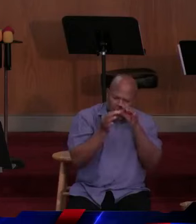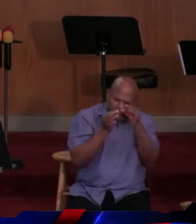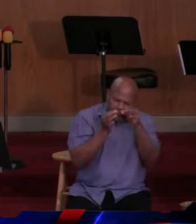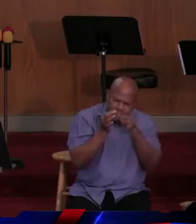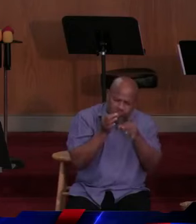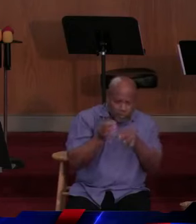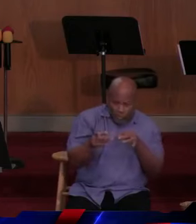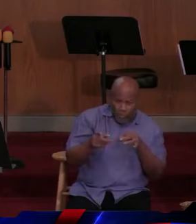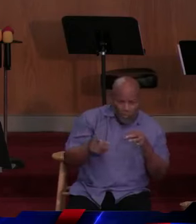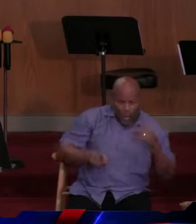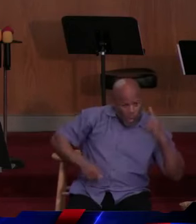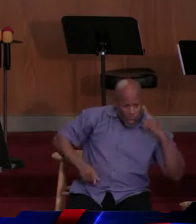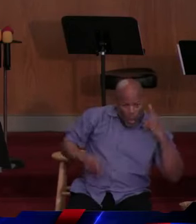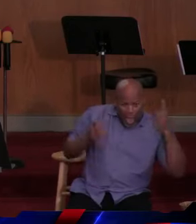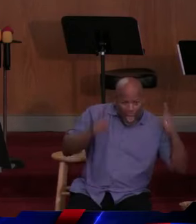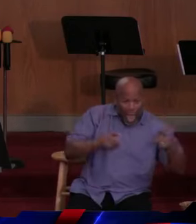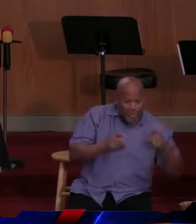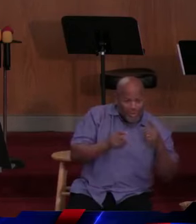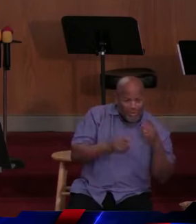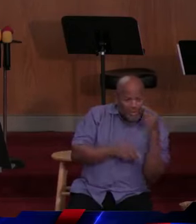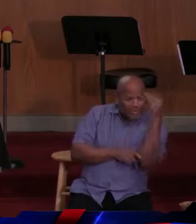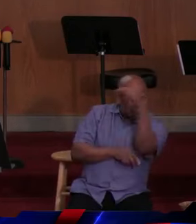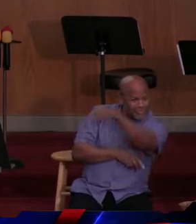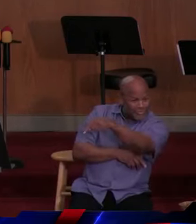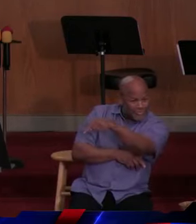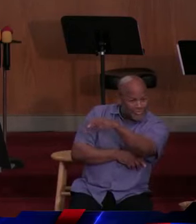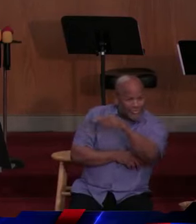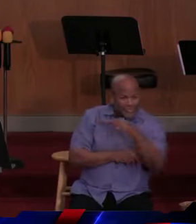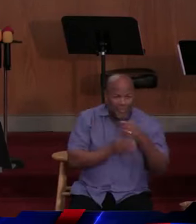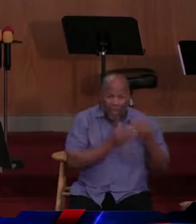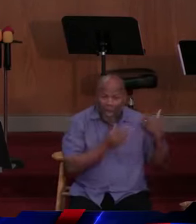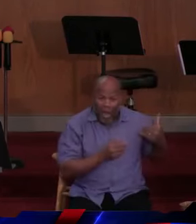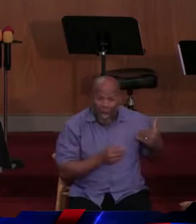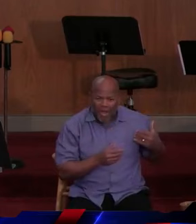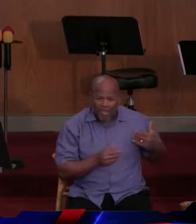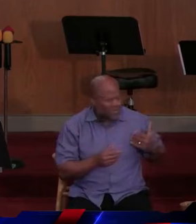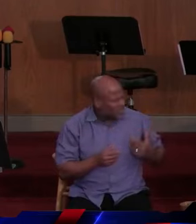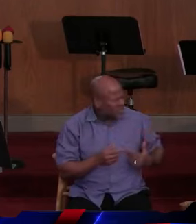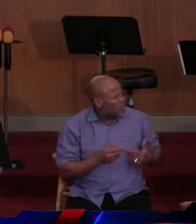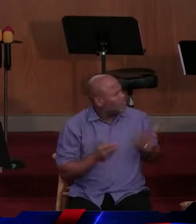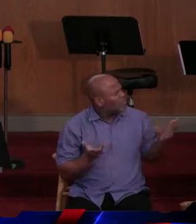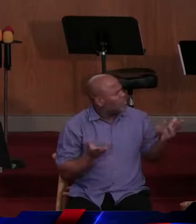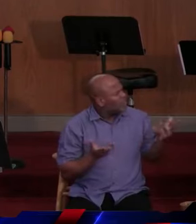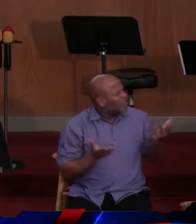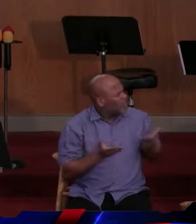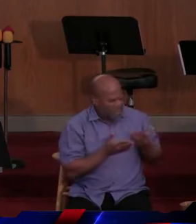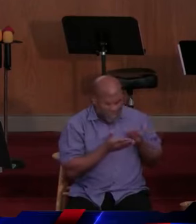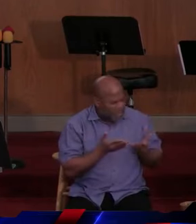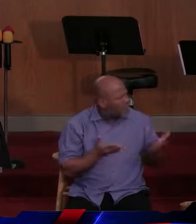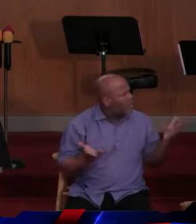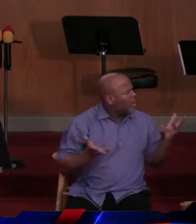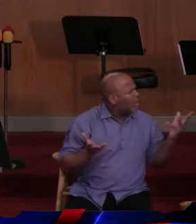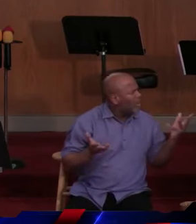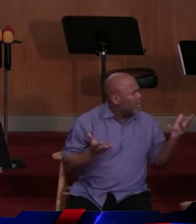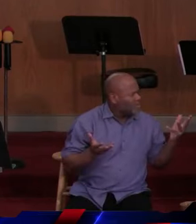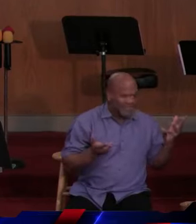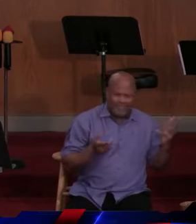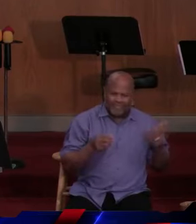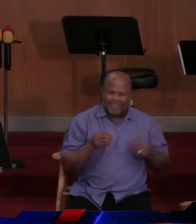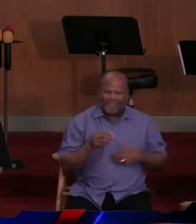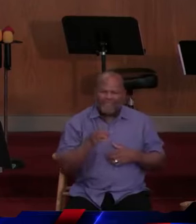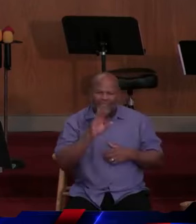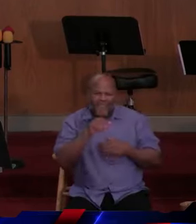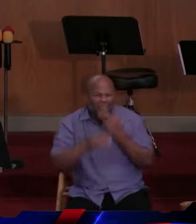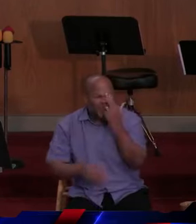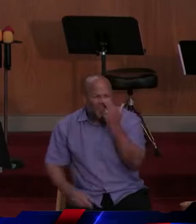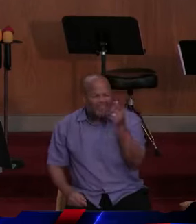haven't you heard the things that just happened? And he says, what things? Isn't it kind of funny when you